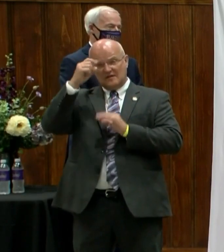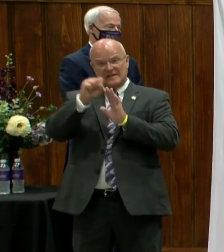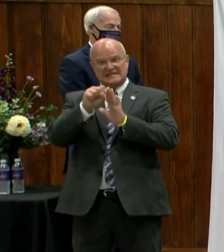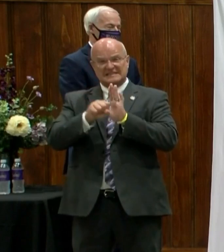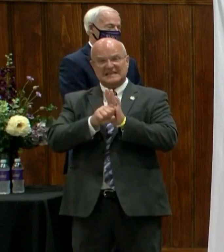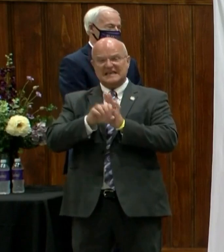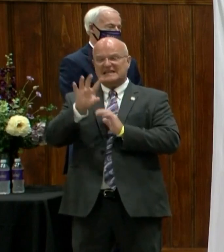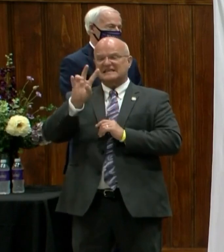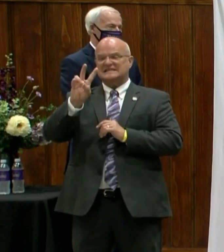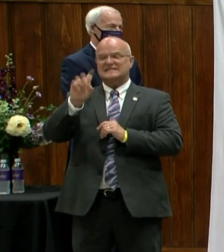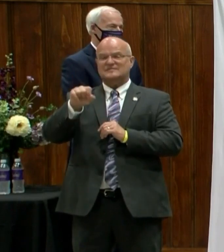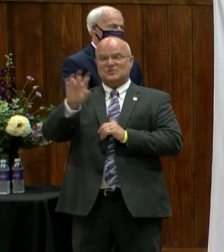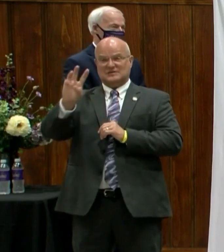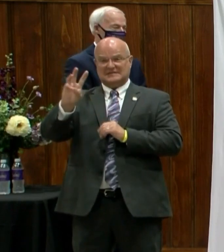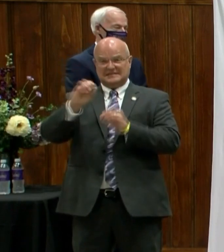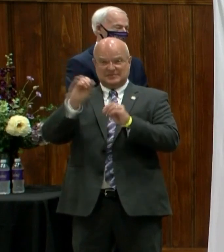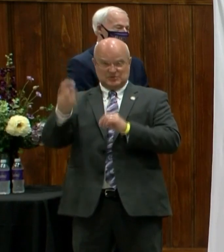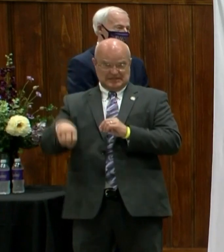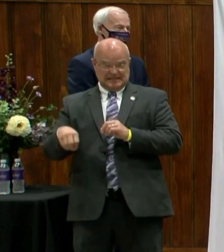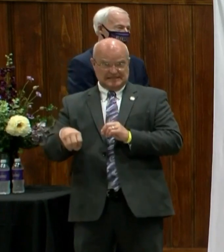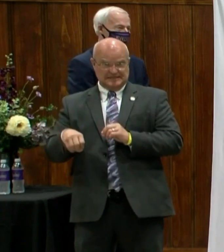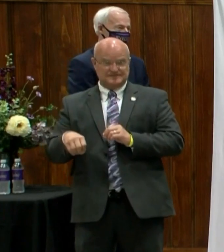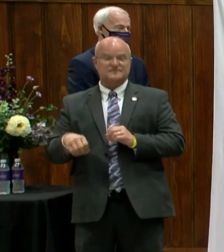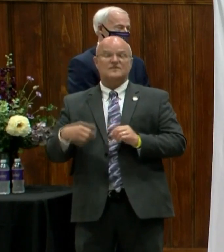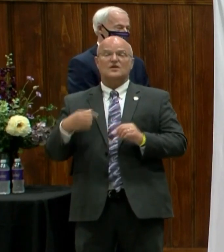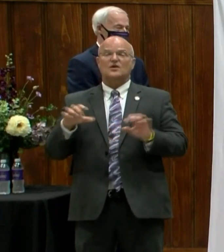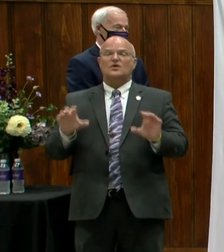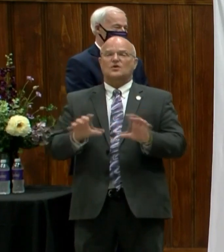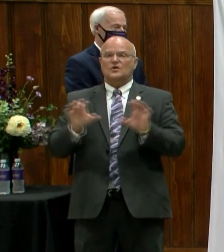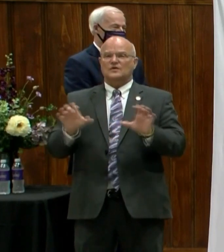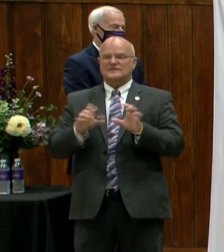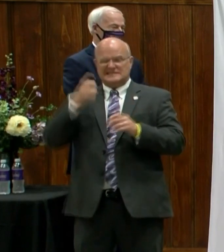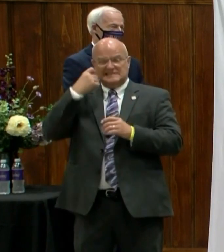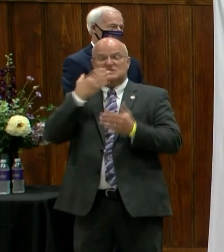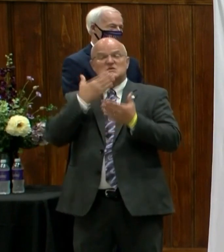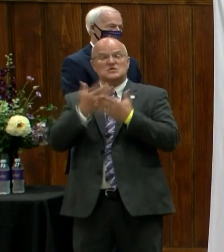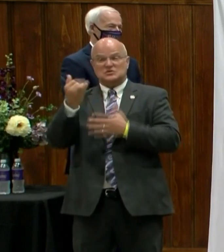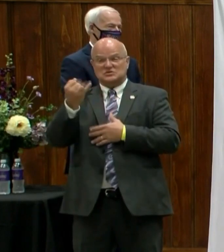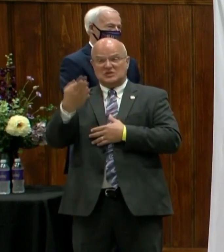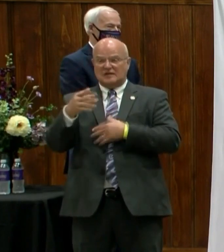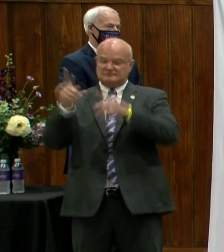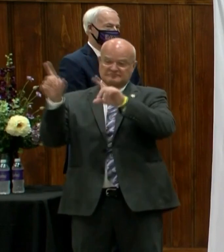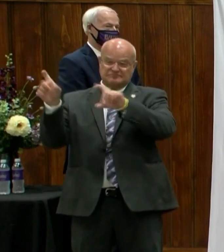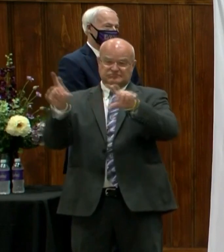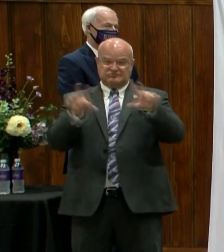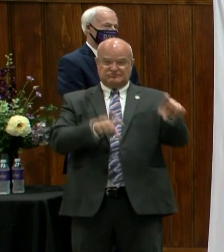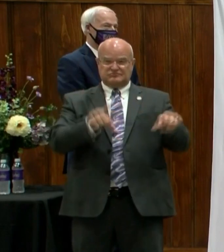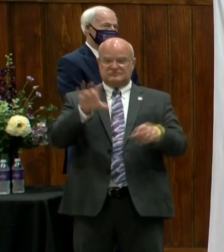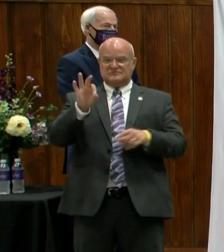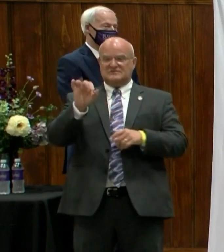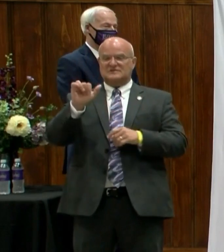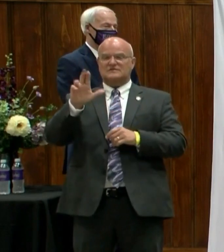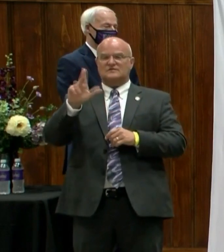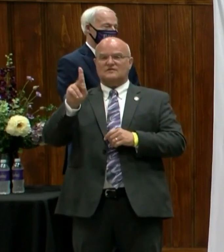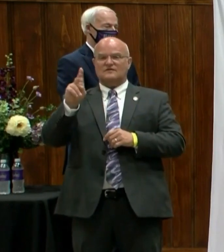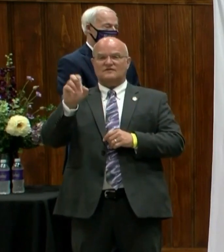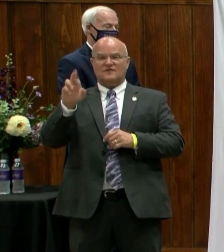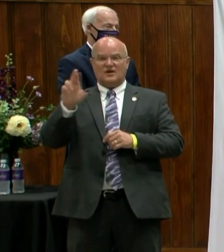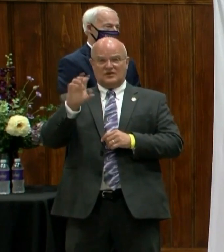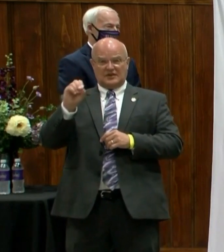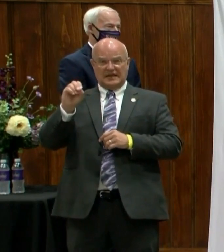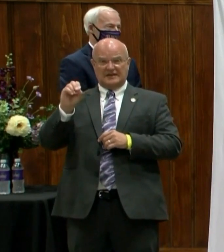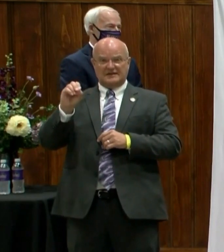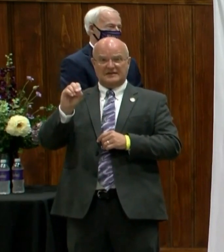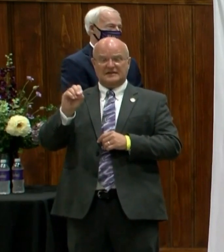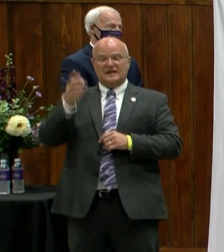which is 7.6%. We've done a reasonably good job of testing here in Faulkner County. Our rates